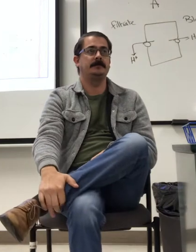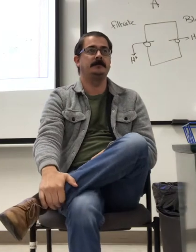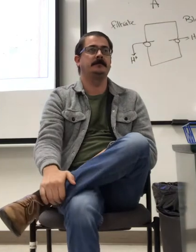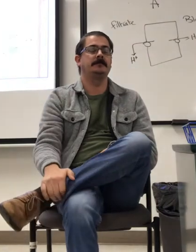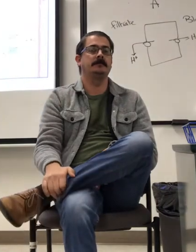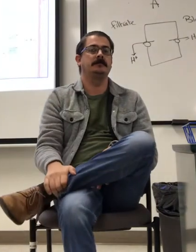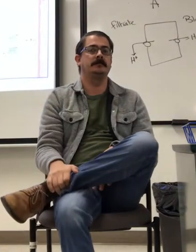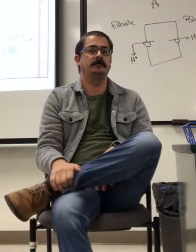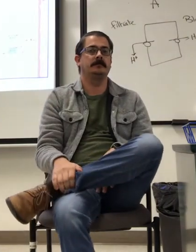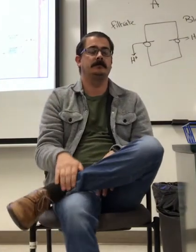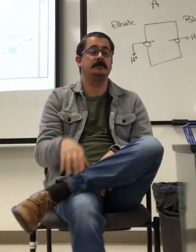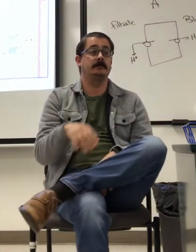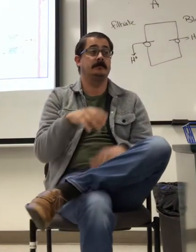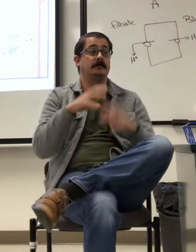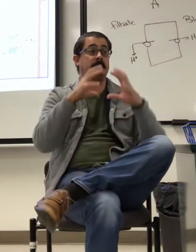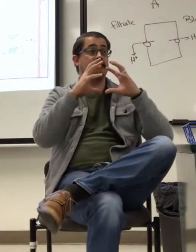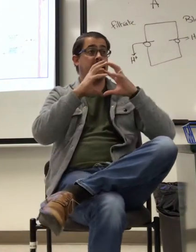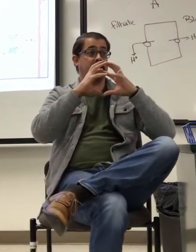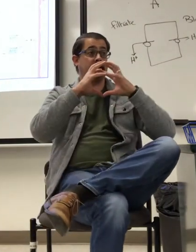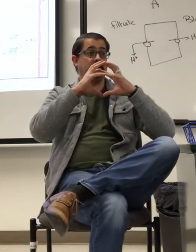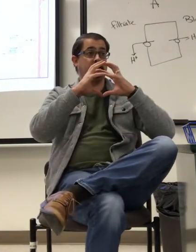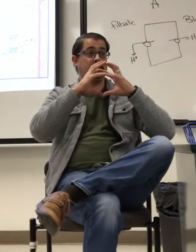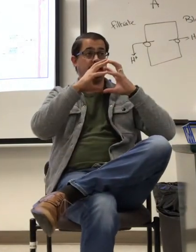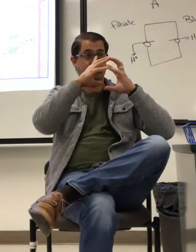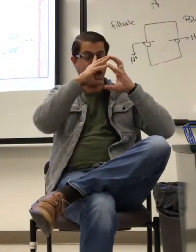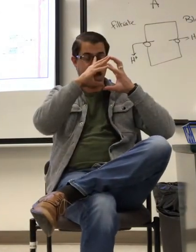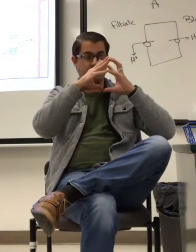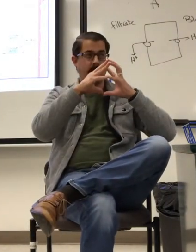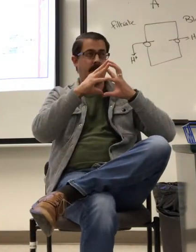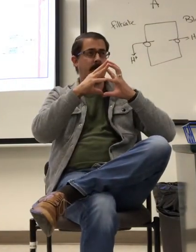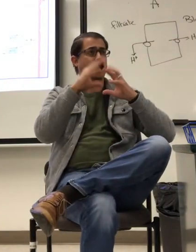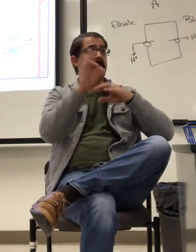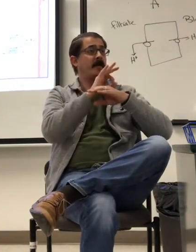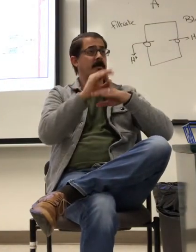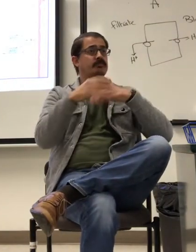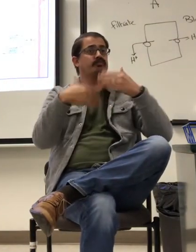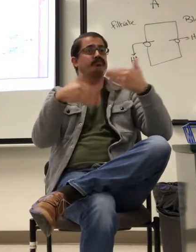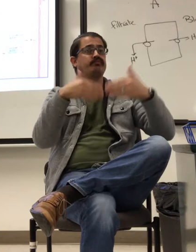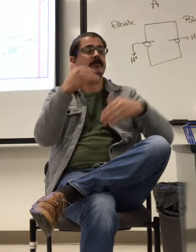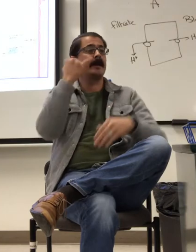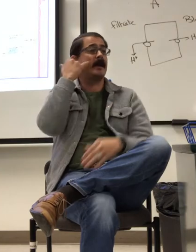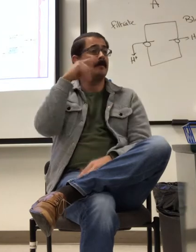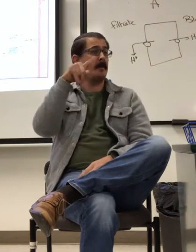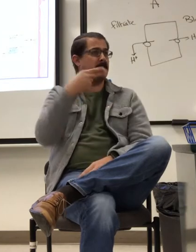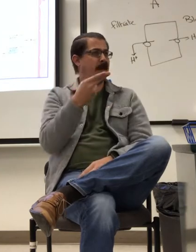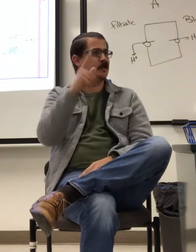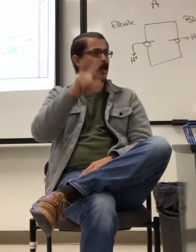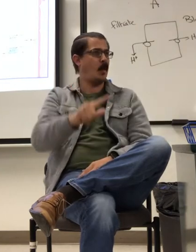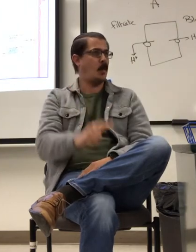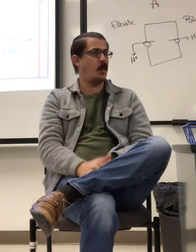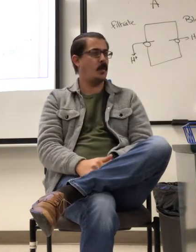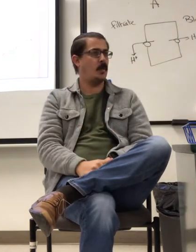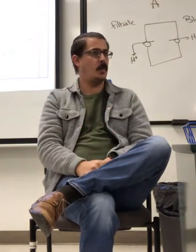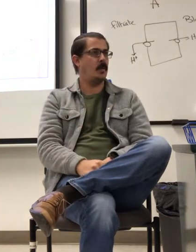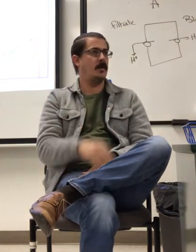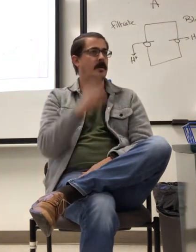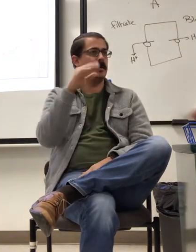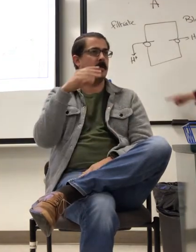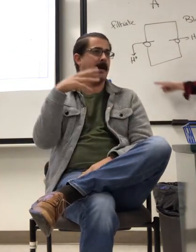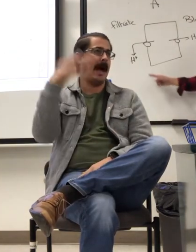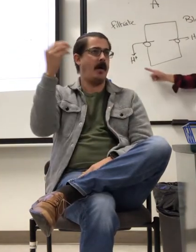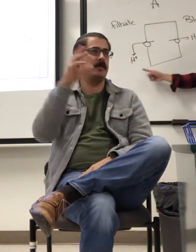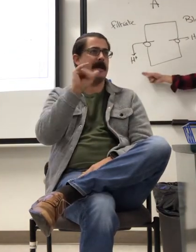So that cell will function if the pH is getting too low, because you're going to excrete the